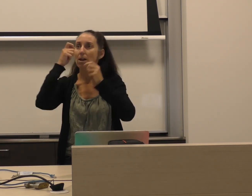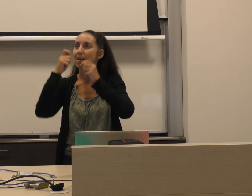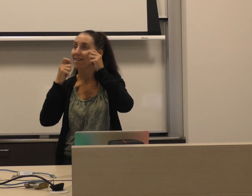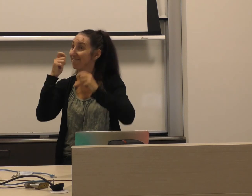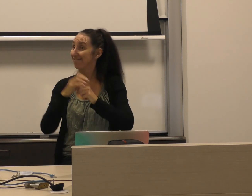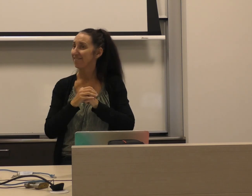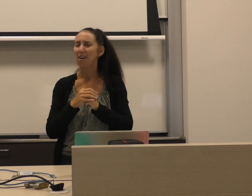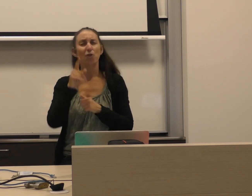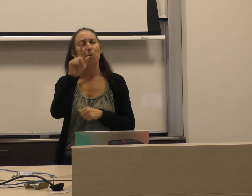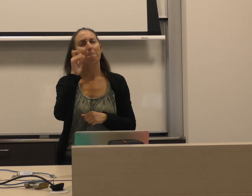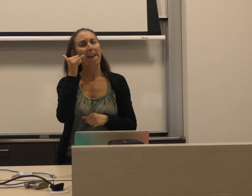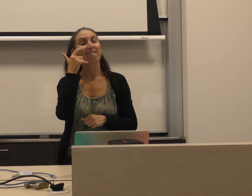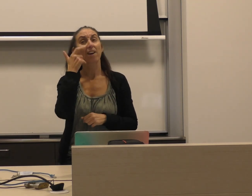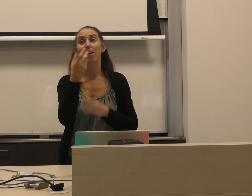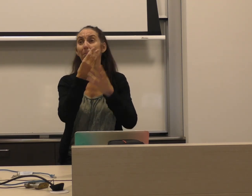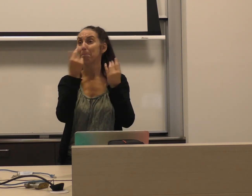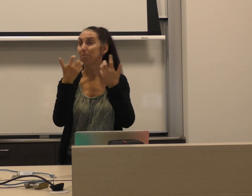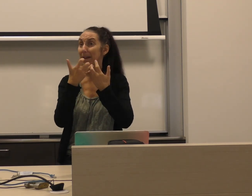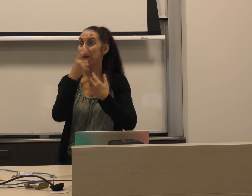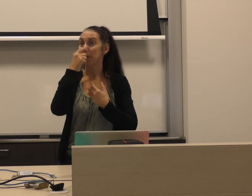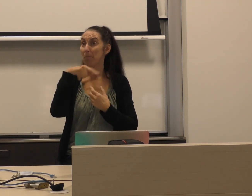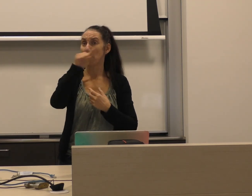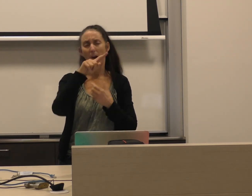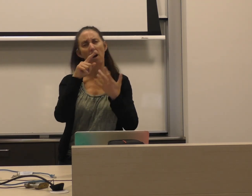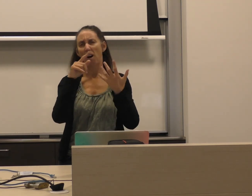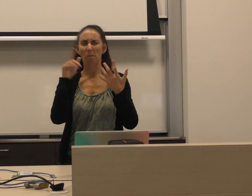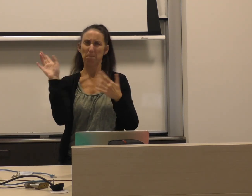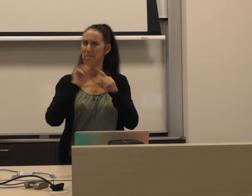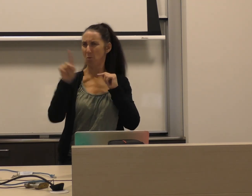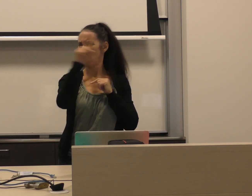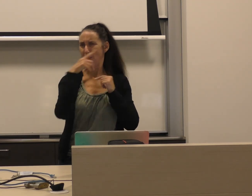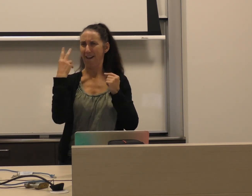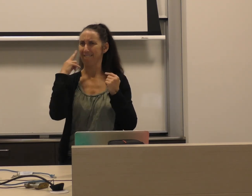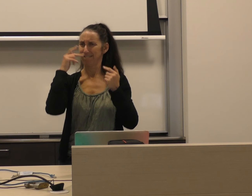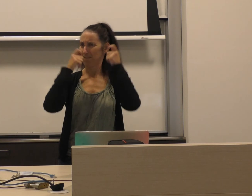full range of nuances in non-manual features.